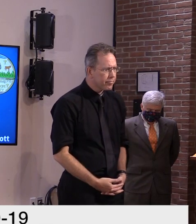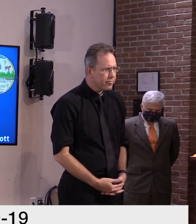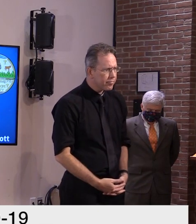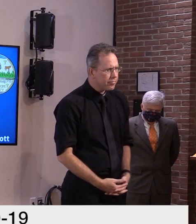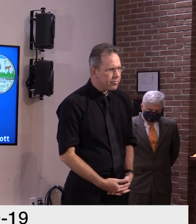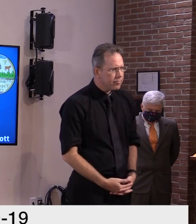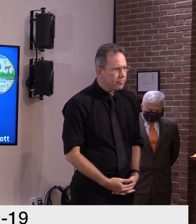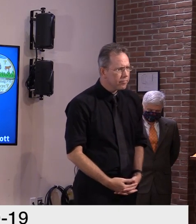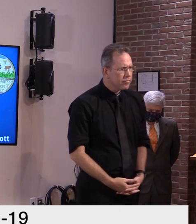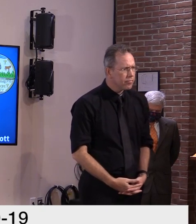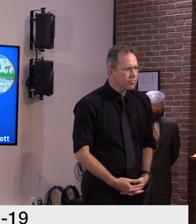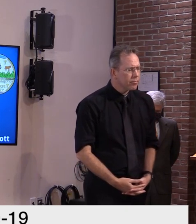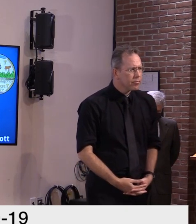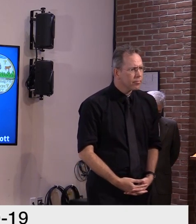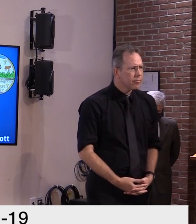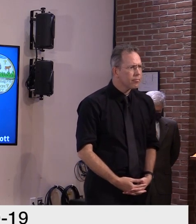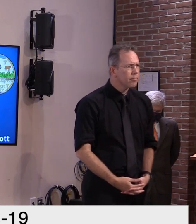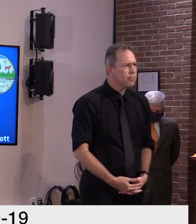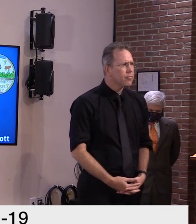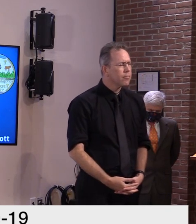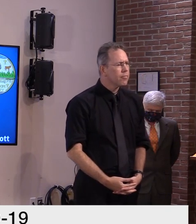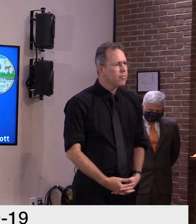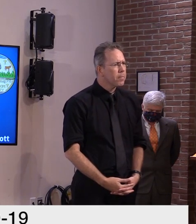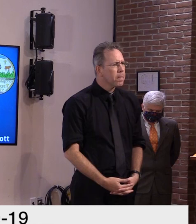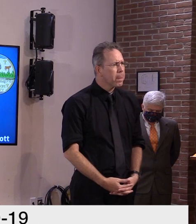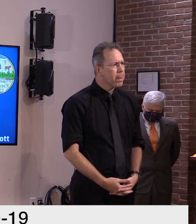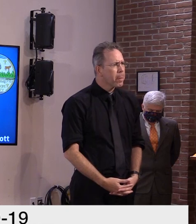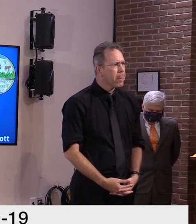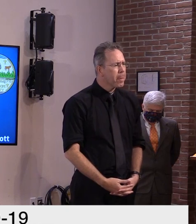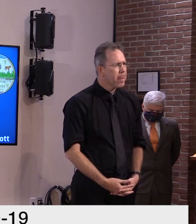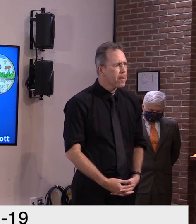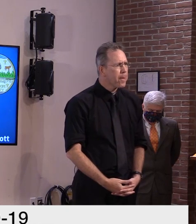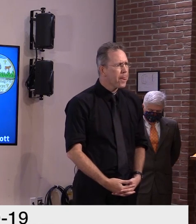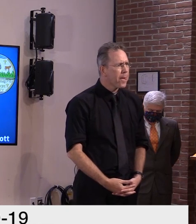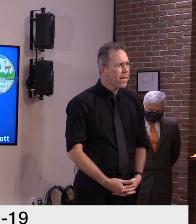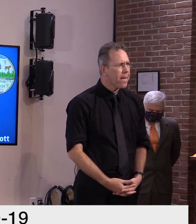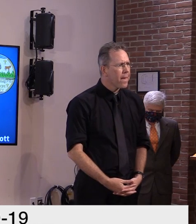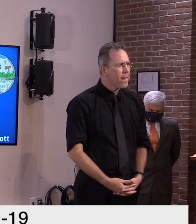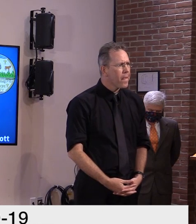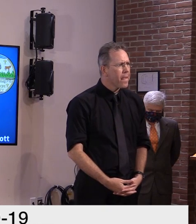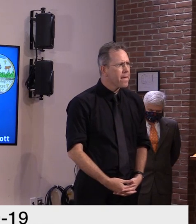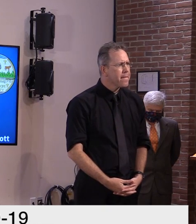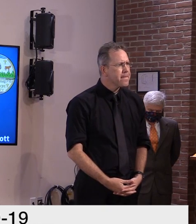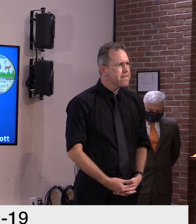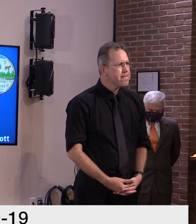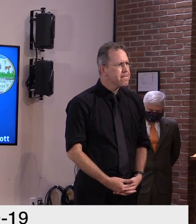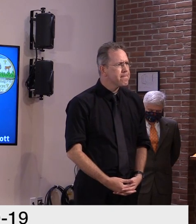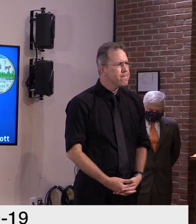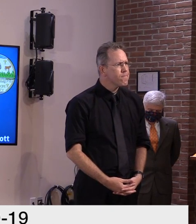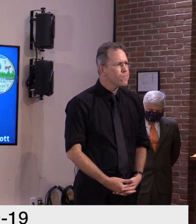Hello, I think this is probably for Dr. Levine, but I've been wrong before.